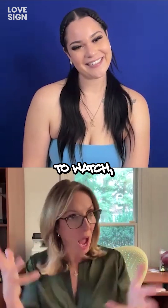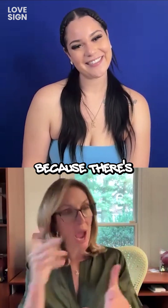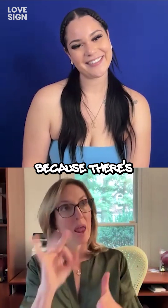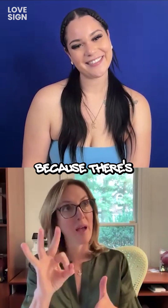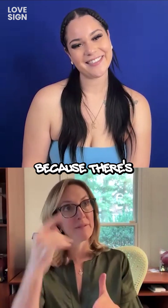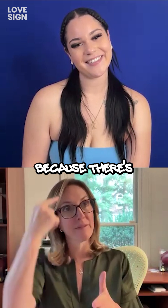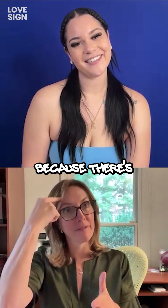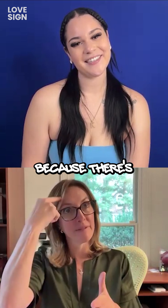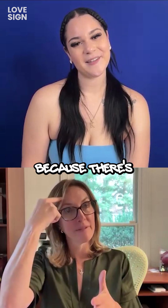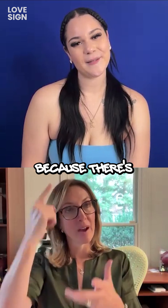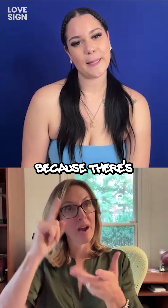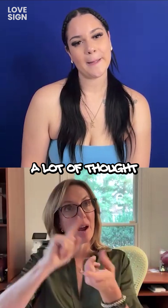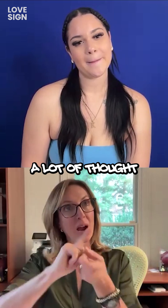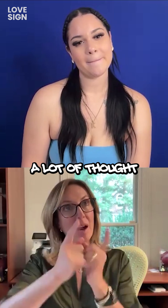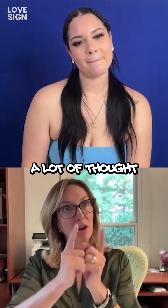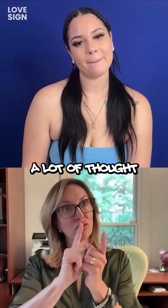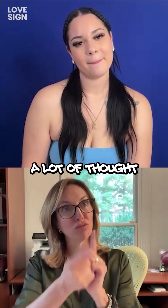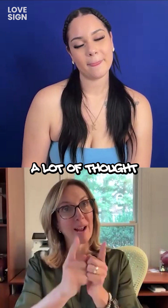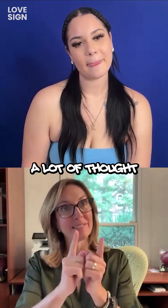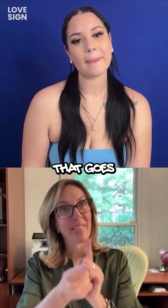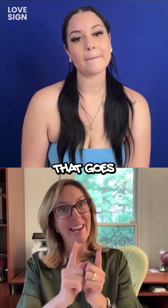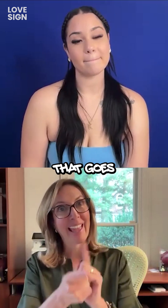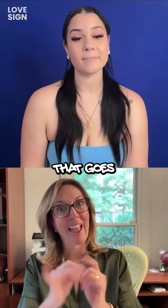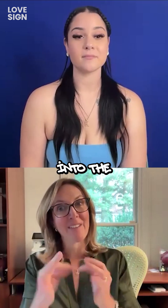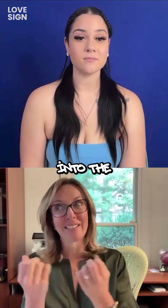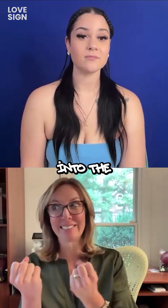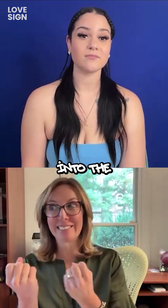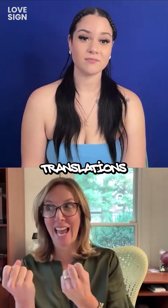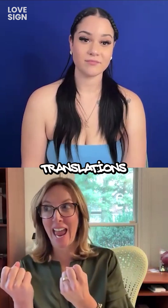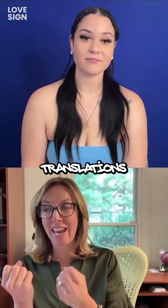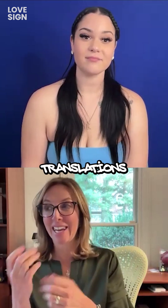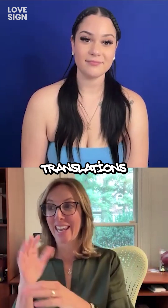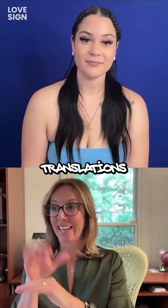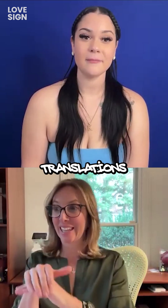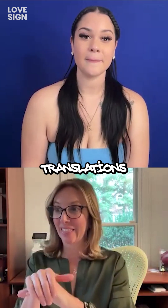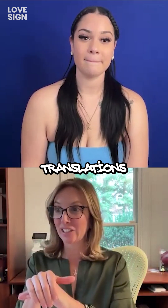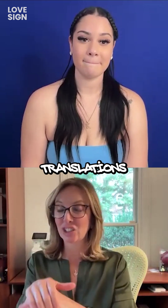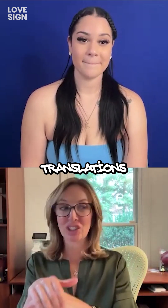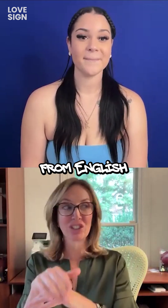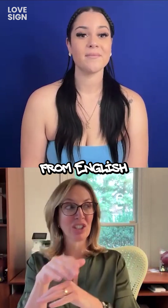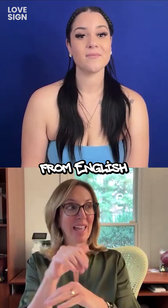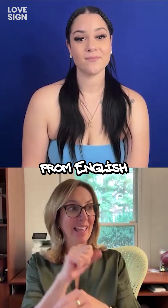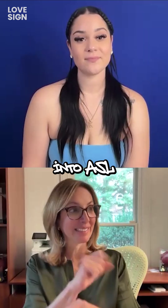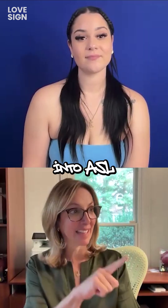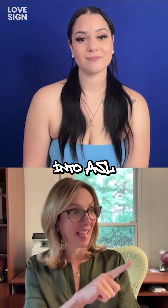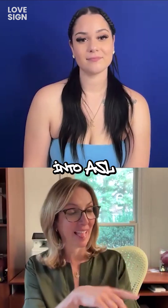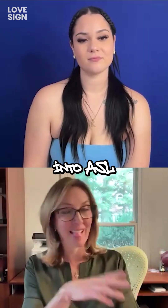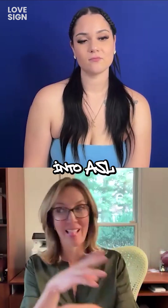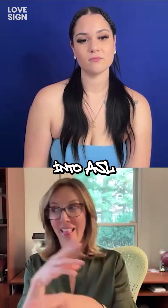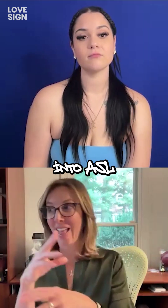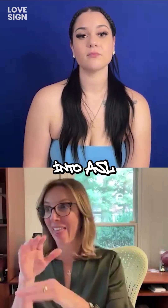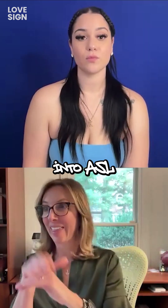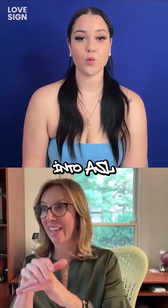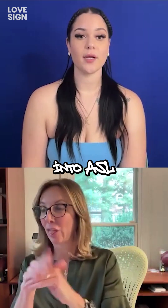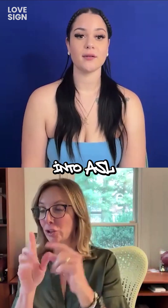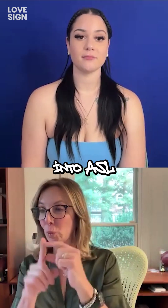watch because there's a lot of thought that goes into the translations from English into